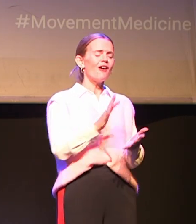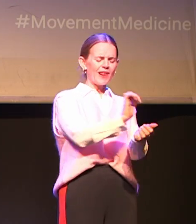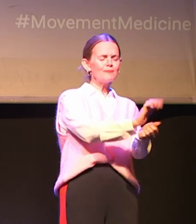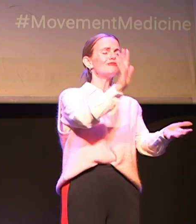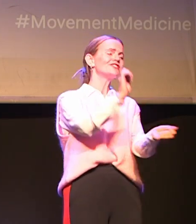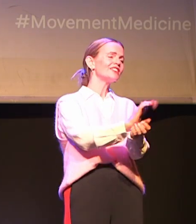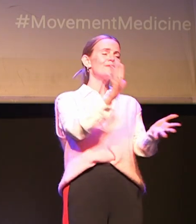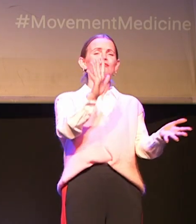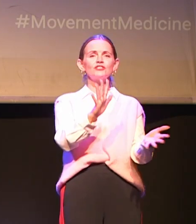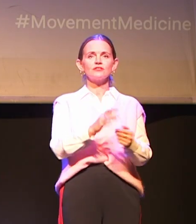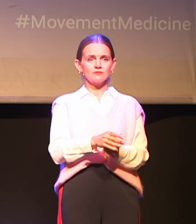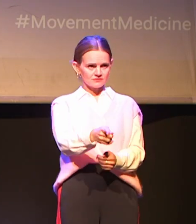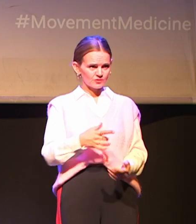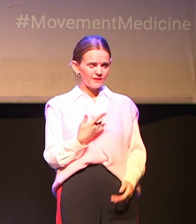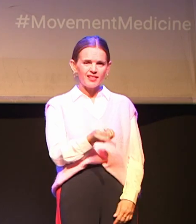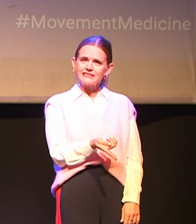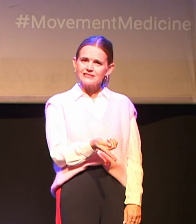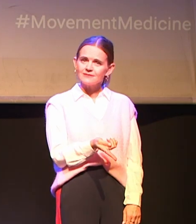what? Can you feel it?